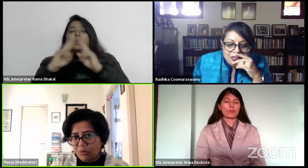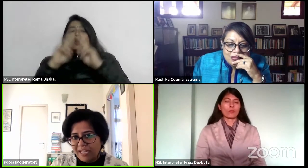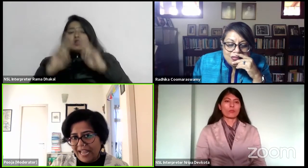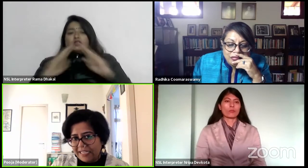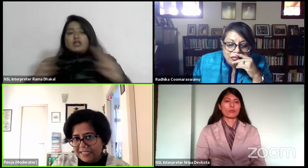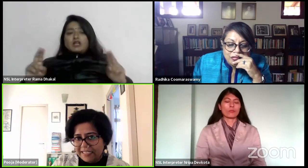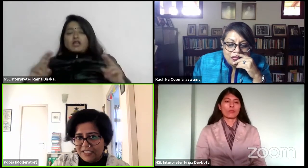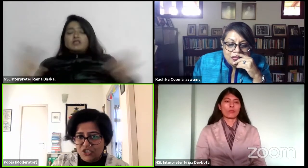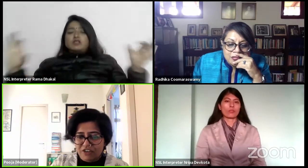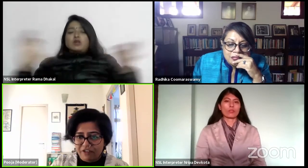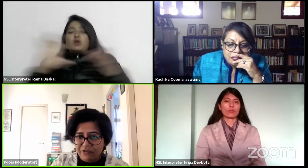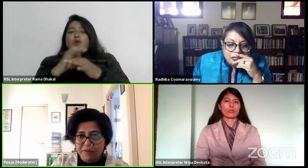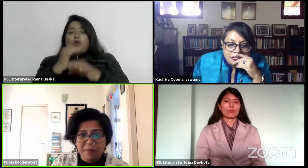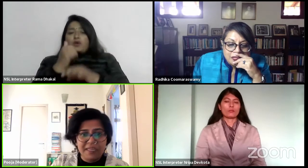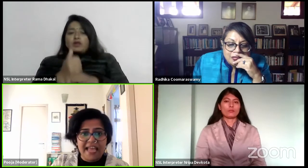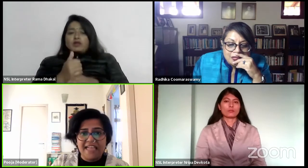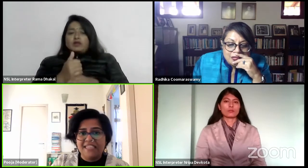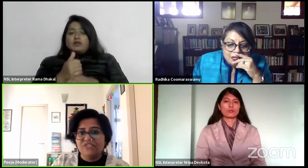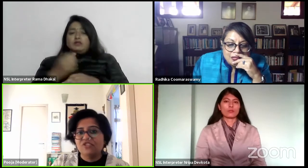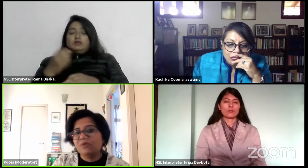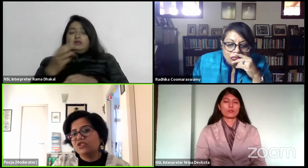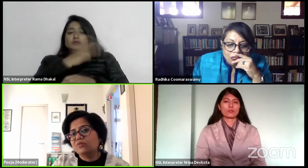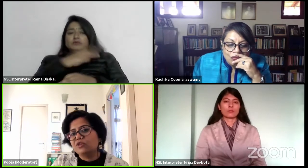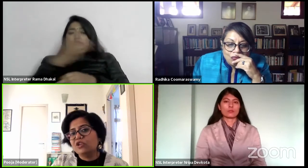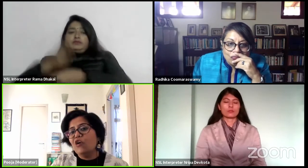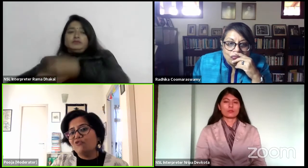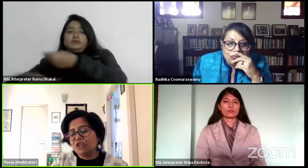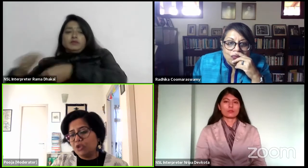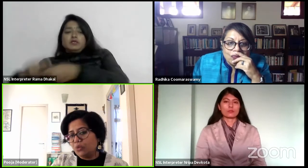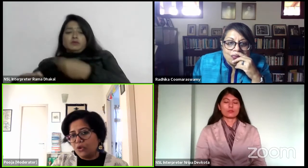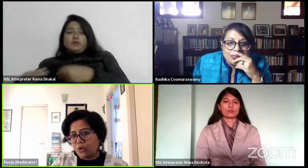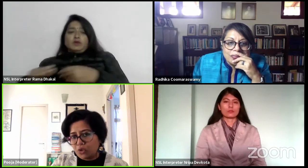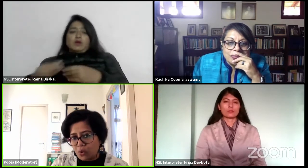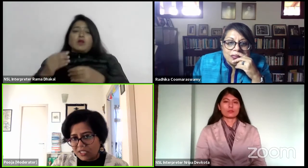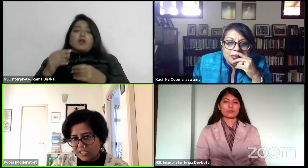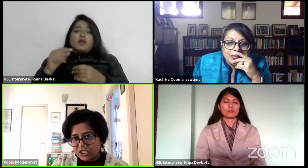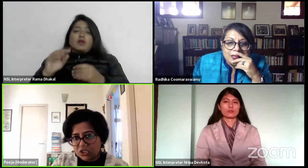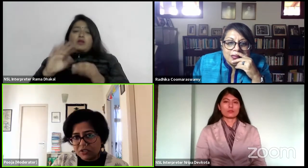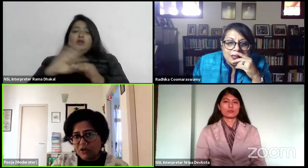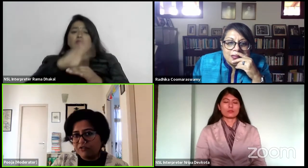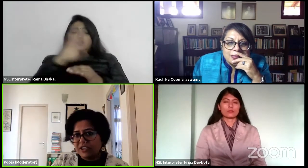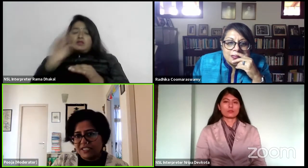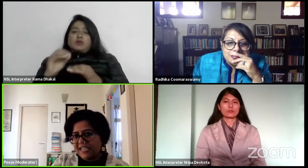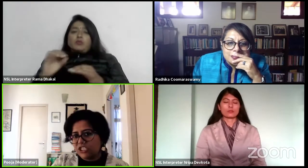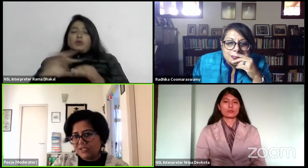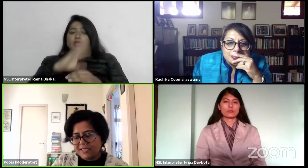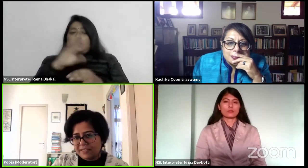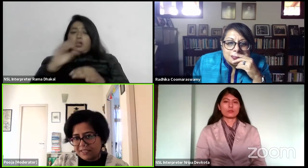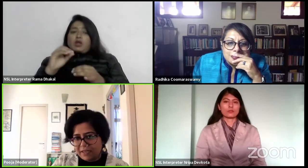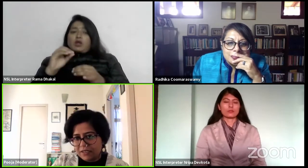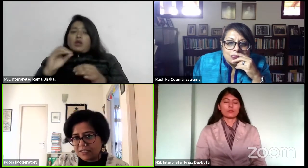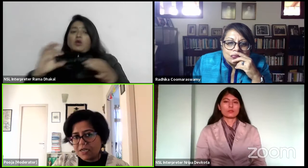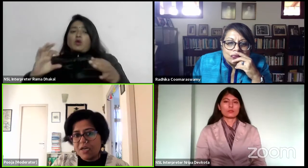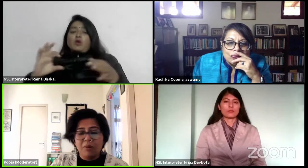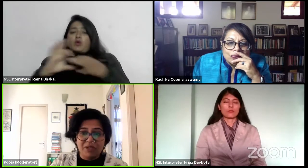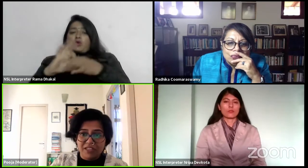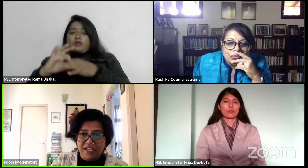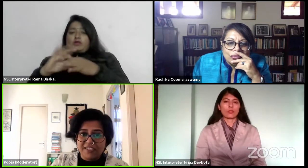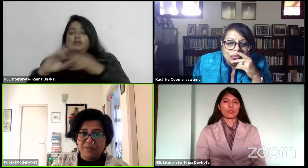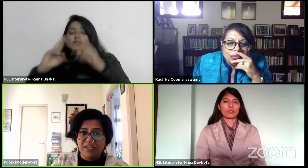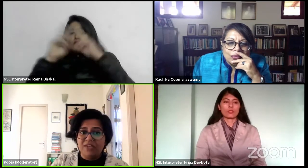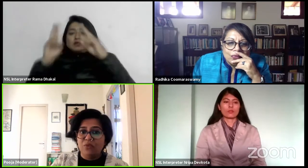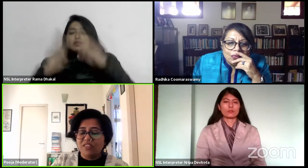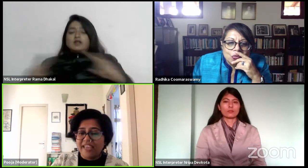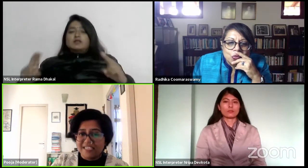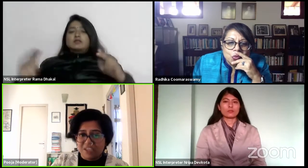Coordinator of the Global Alliance Against Traffic of Women and is responsible for the overall coordination of the International Secretariat.